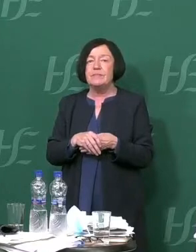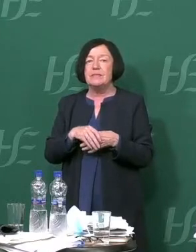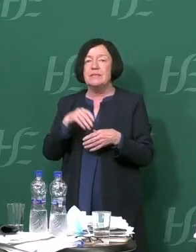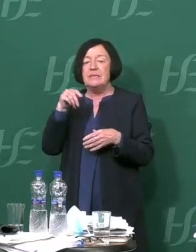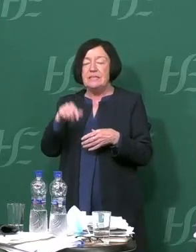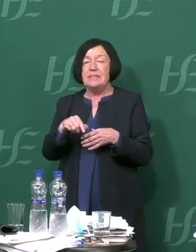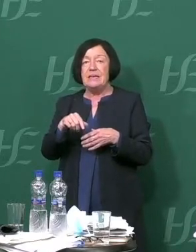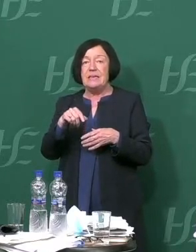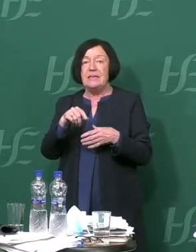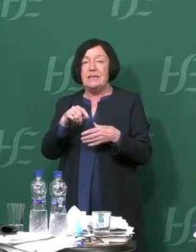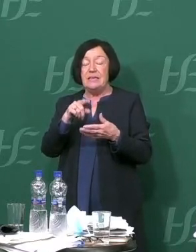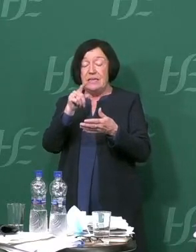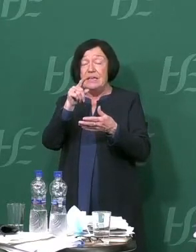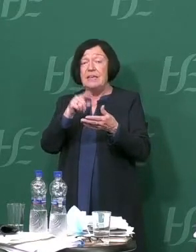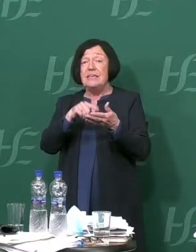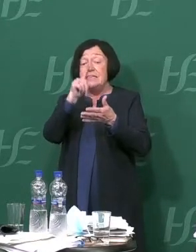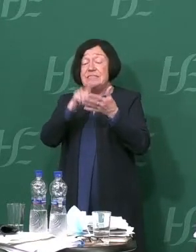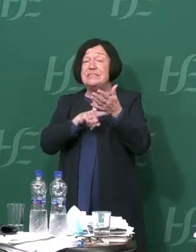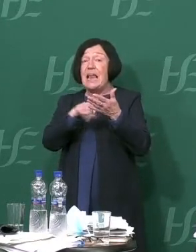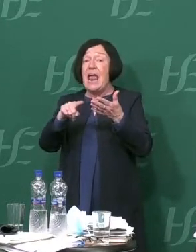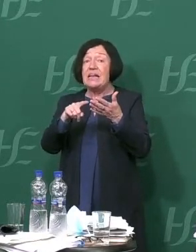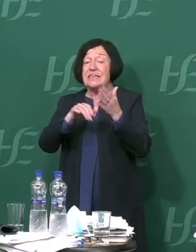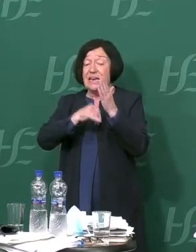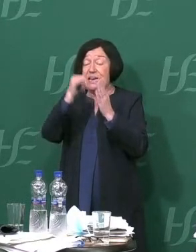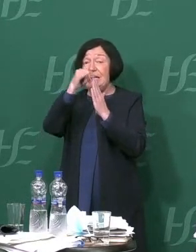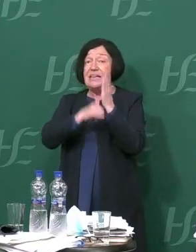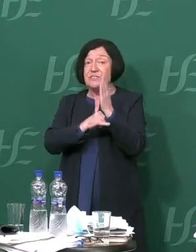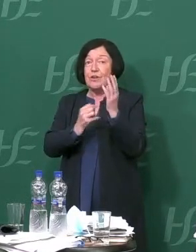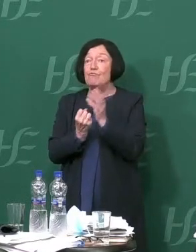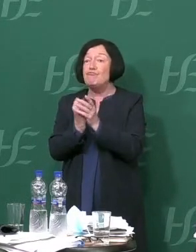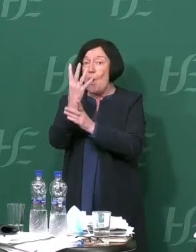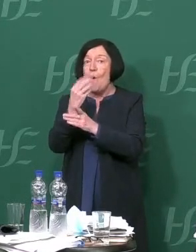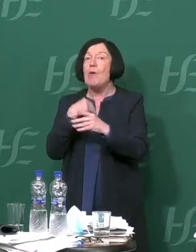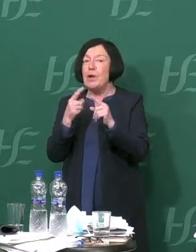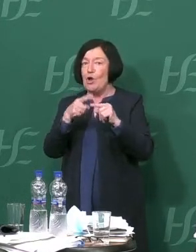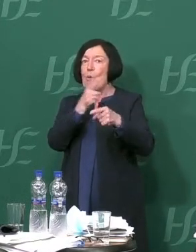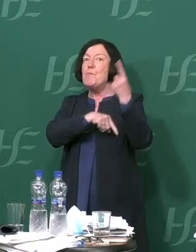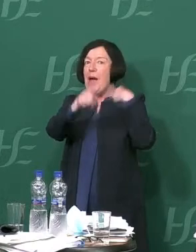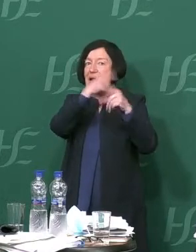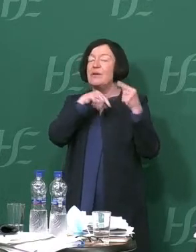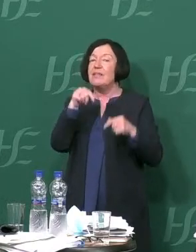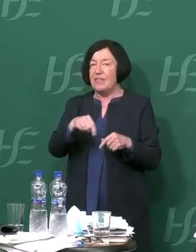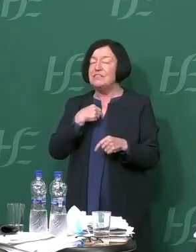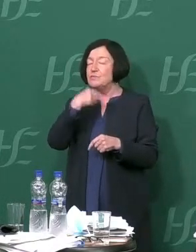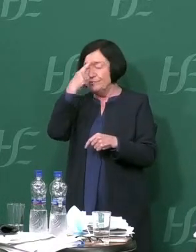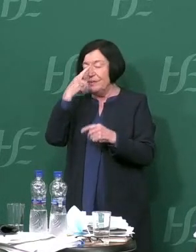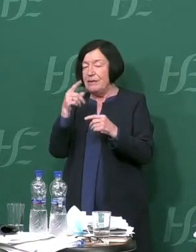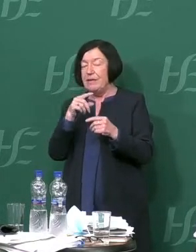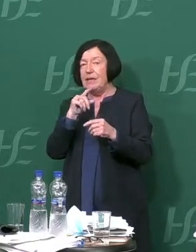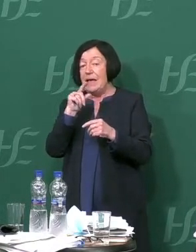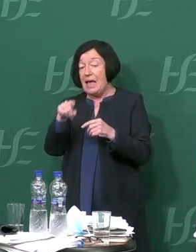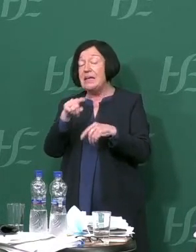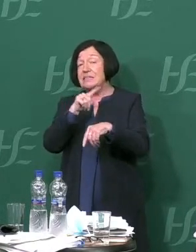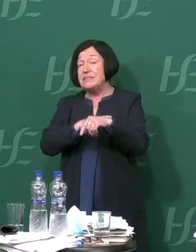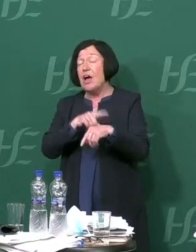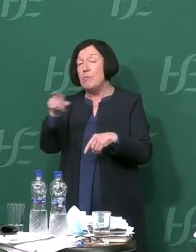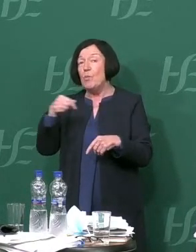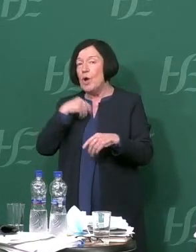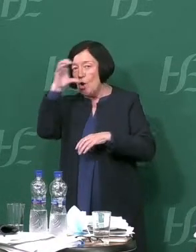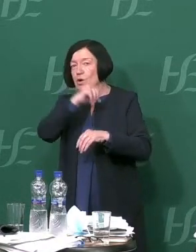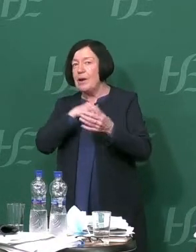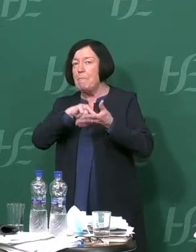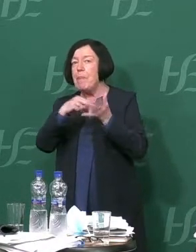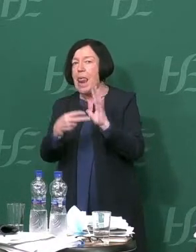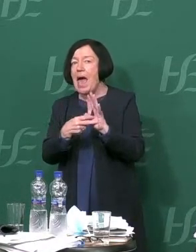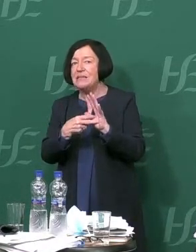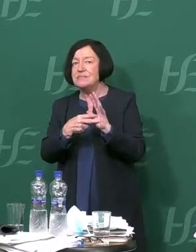elective lists grow during COVID, and we do get back to them at each stage after it, and that's our intention to do it again this time. So we are looking at